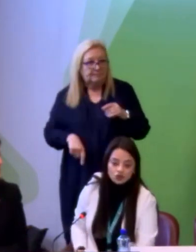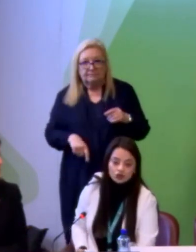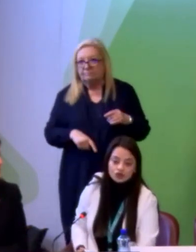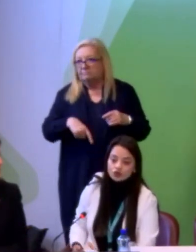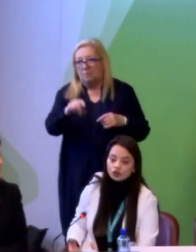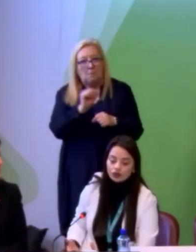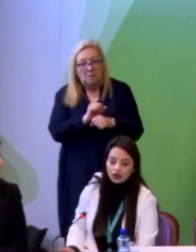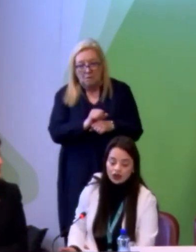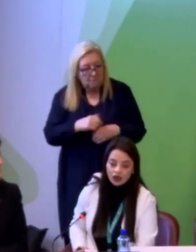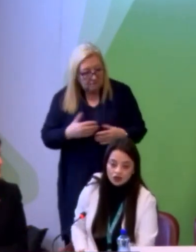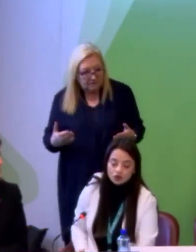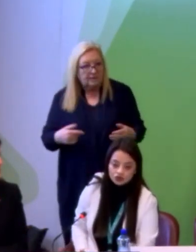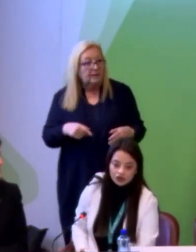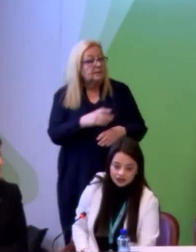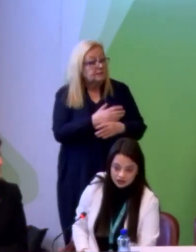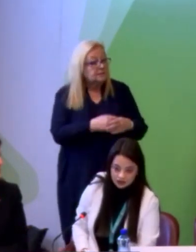work-related chores or